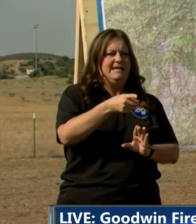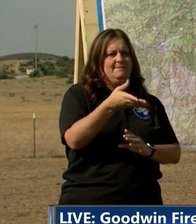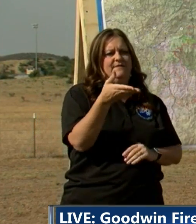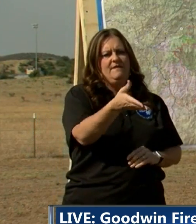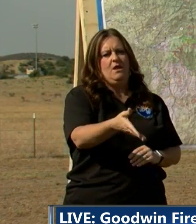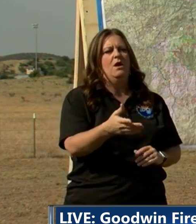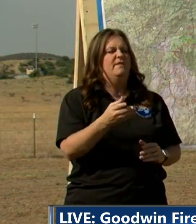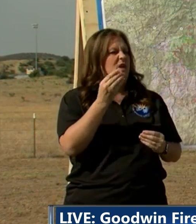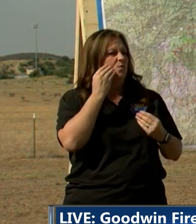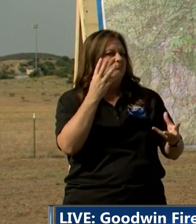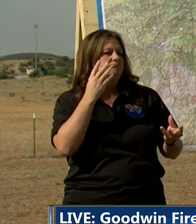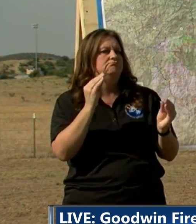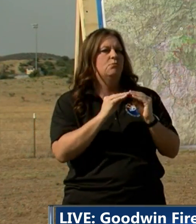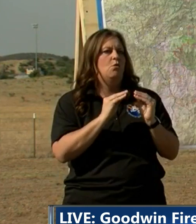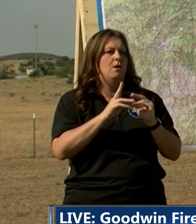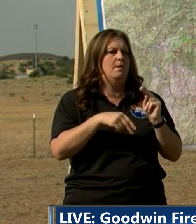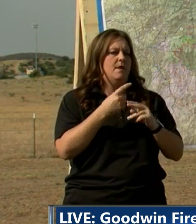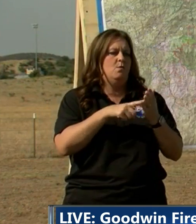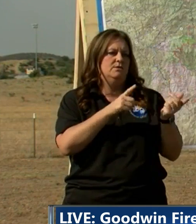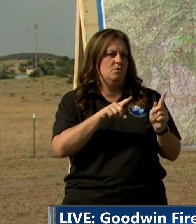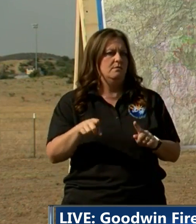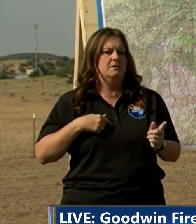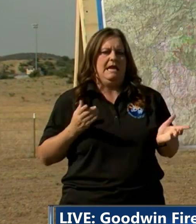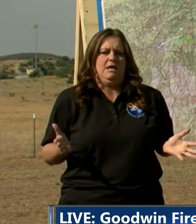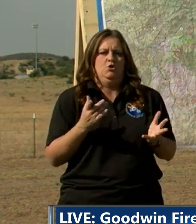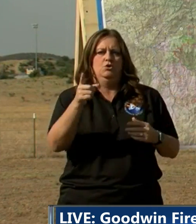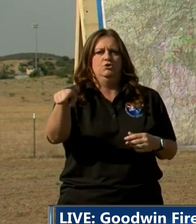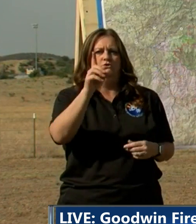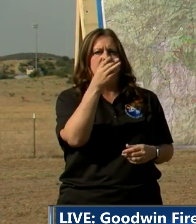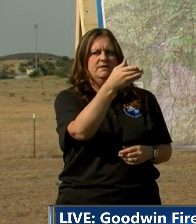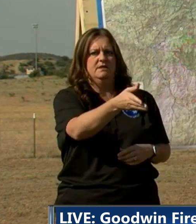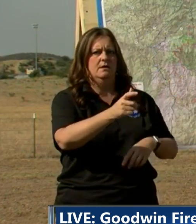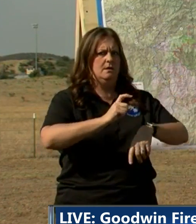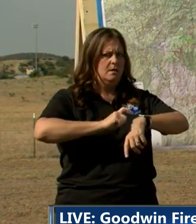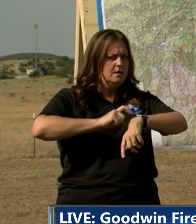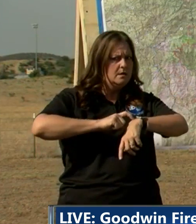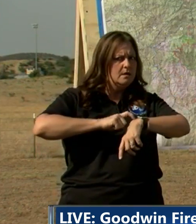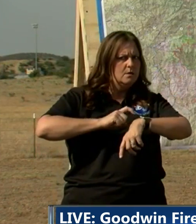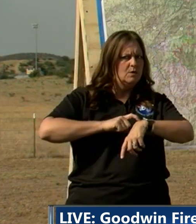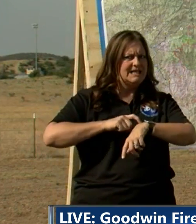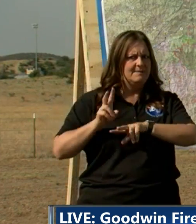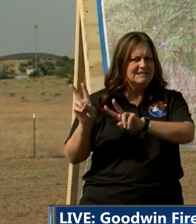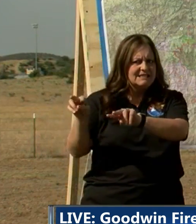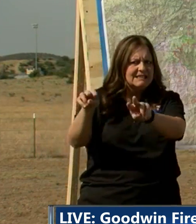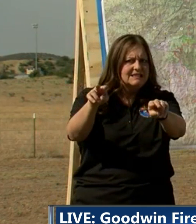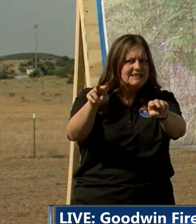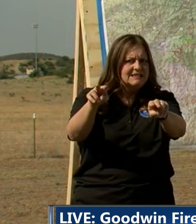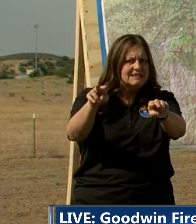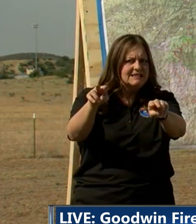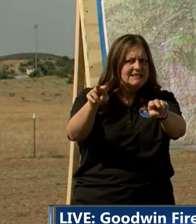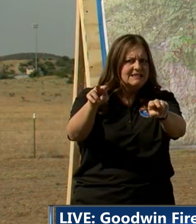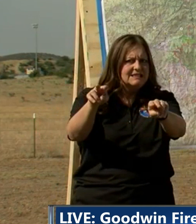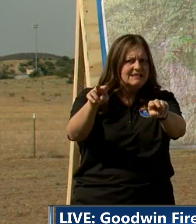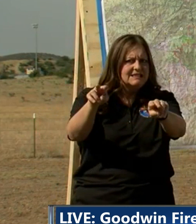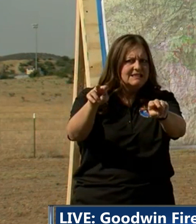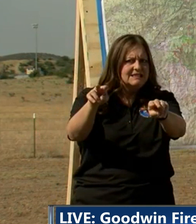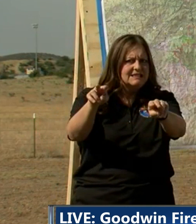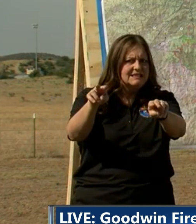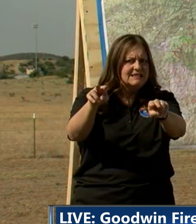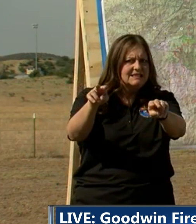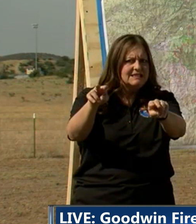going on. So we encourage you all to be there. What time is he touring the evacuation center?